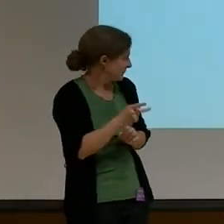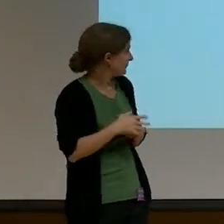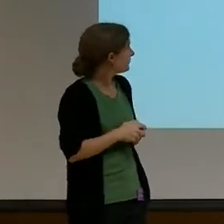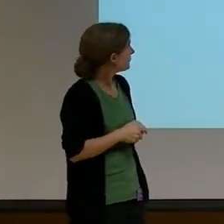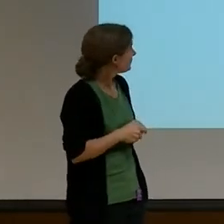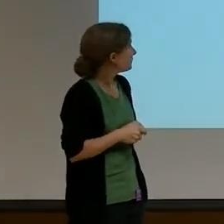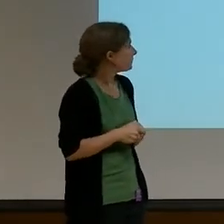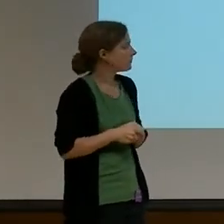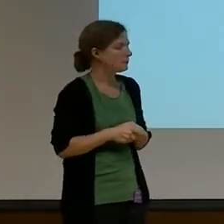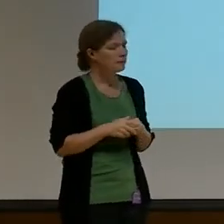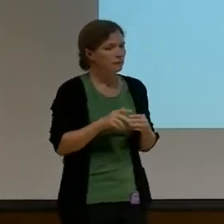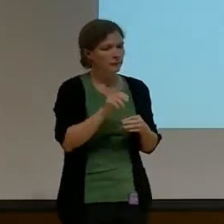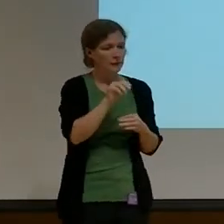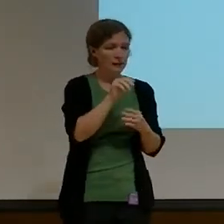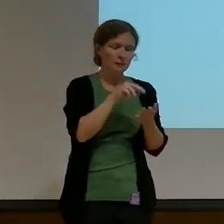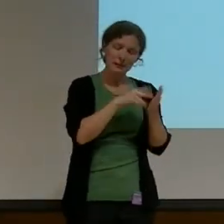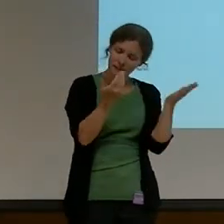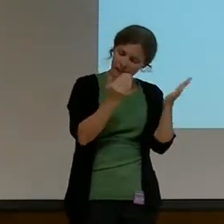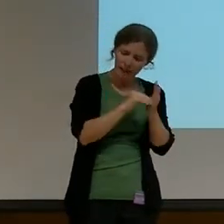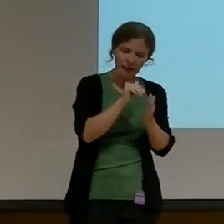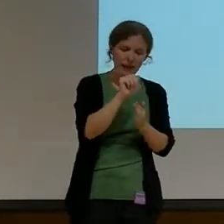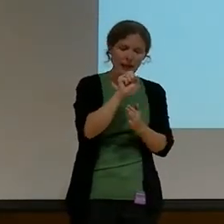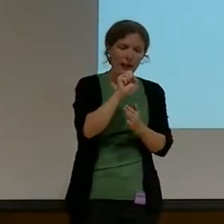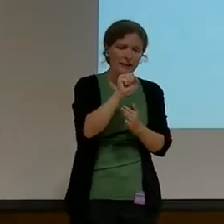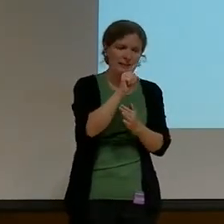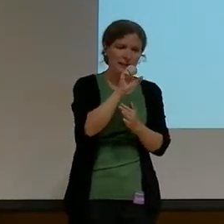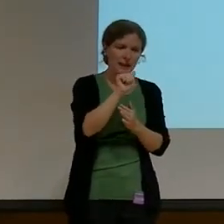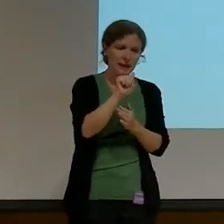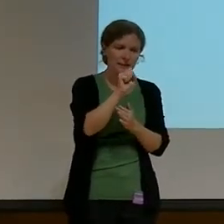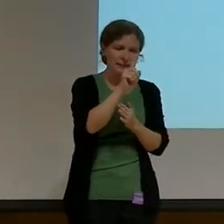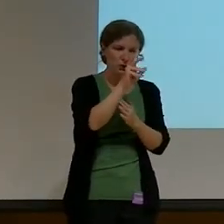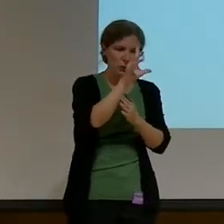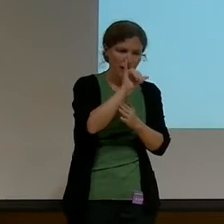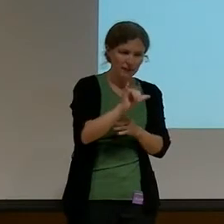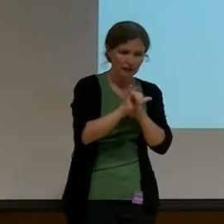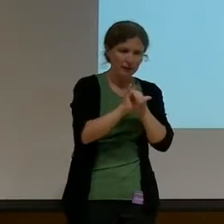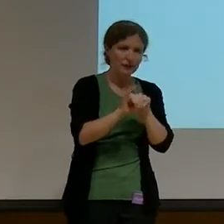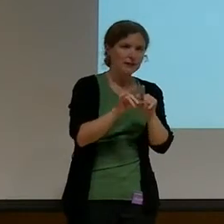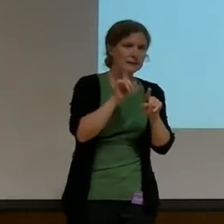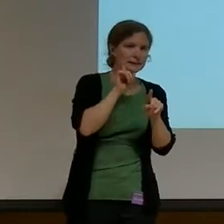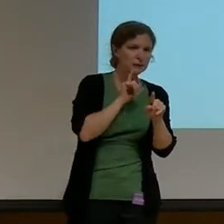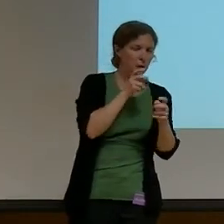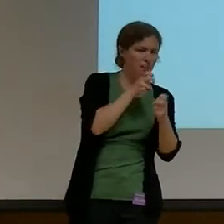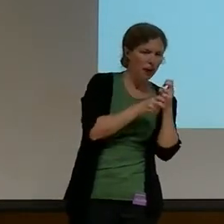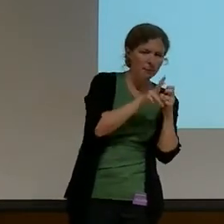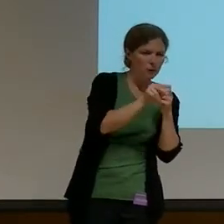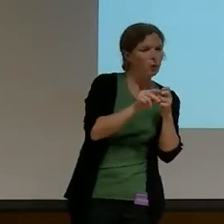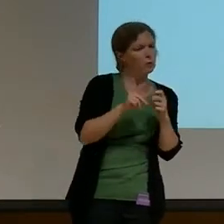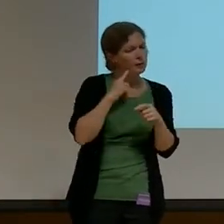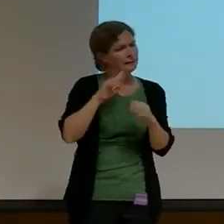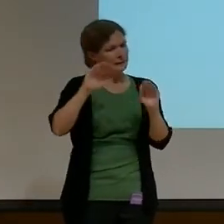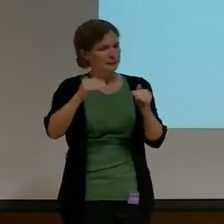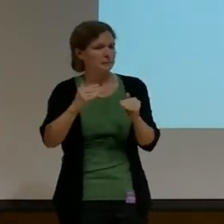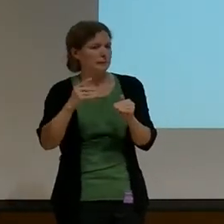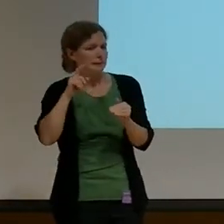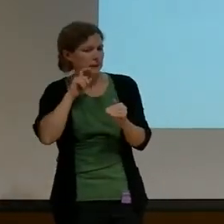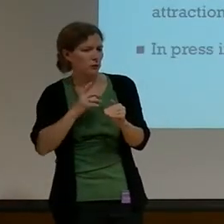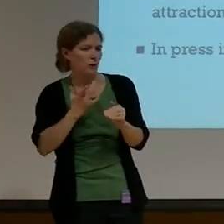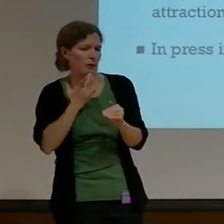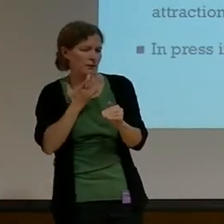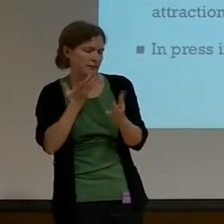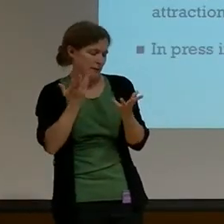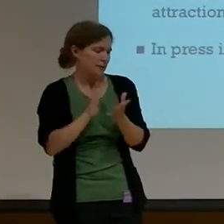Which again suggests that asexuality may be a sexual orientation rather than some sort of sexual dysfunction or something that's happened postnatally.